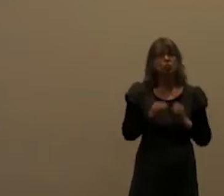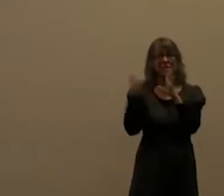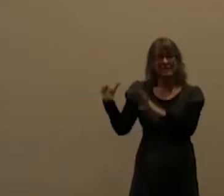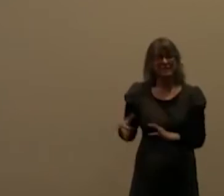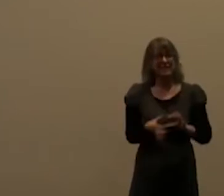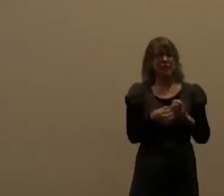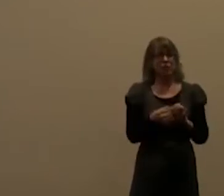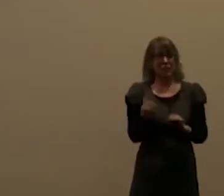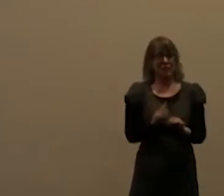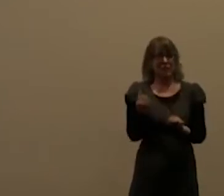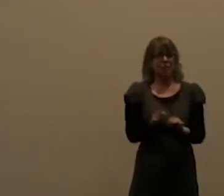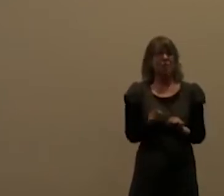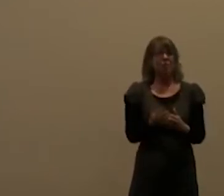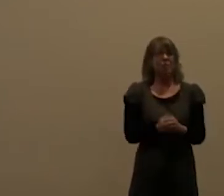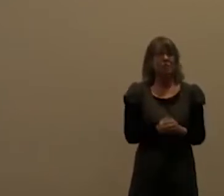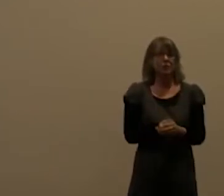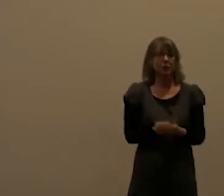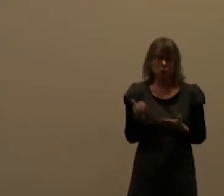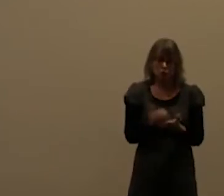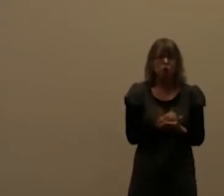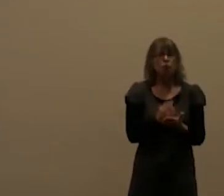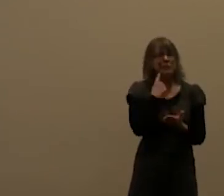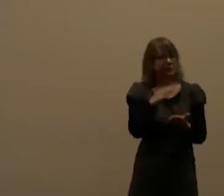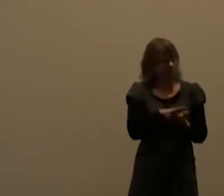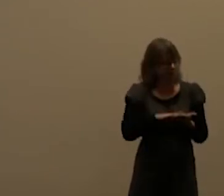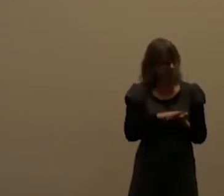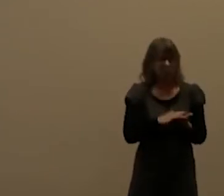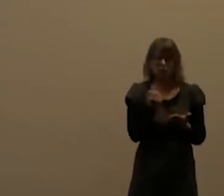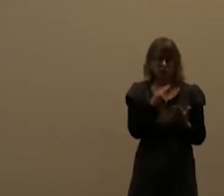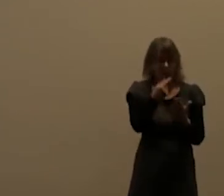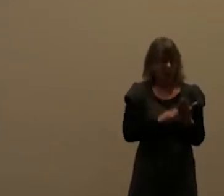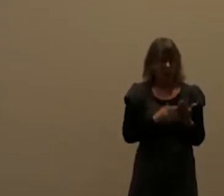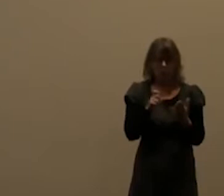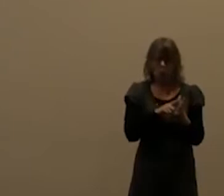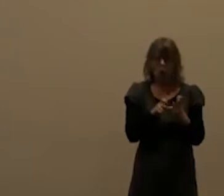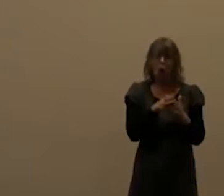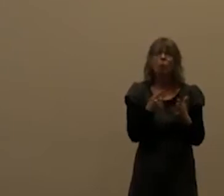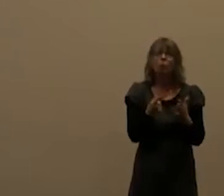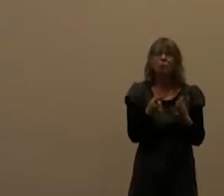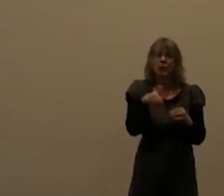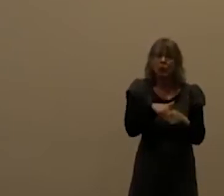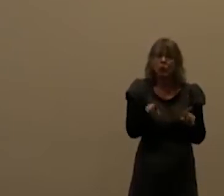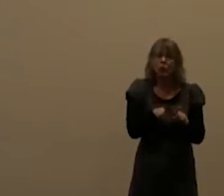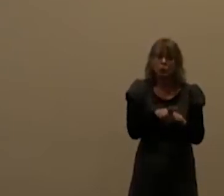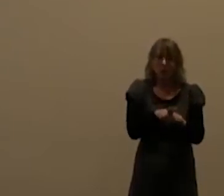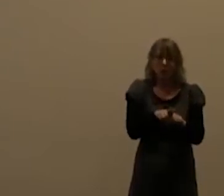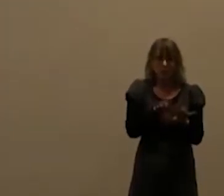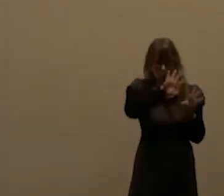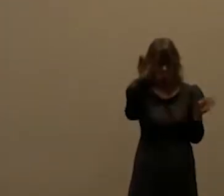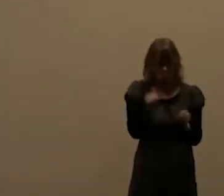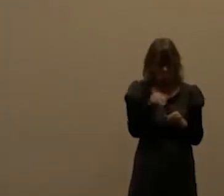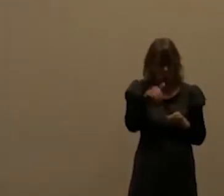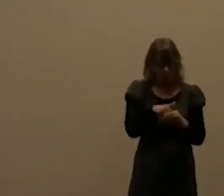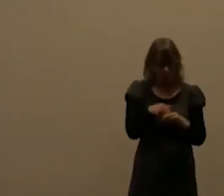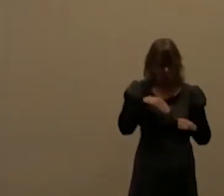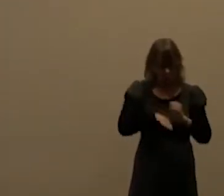for me, and it's ready to go. It has the security, it has the definition, I can the code behind that I have included and everything. So now I can